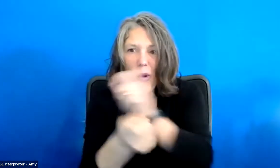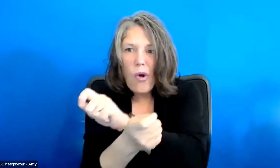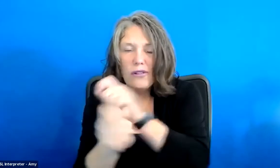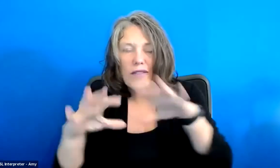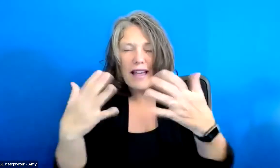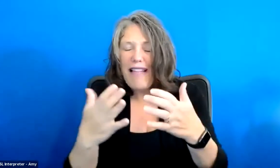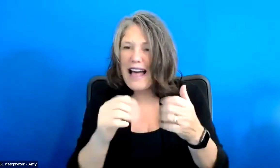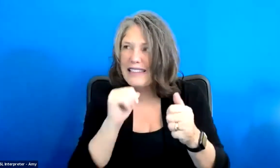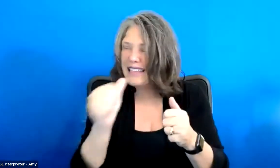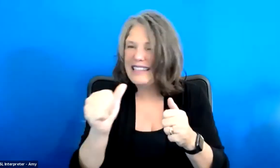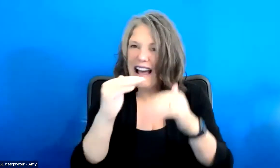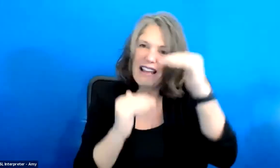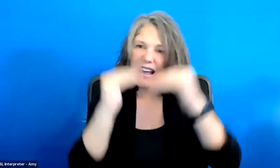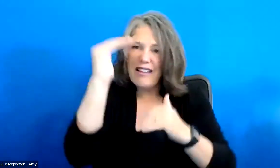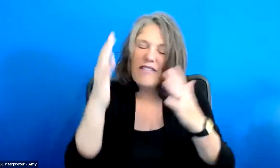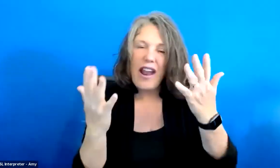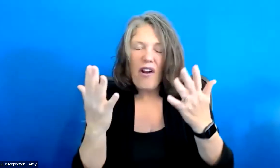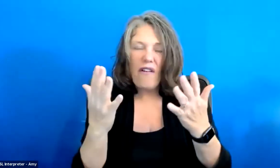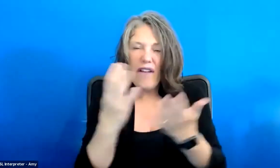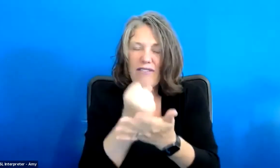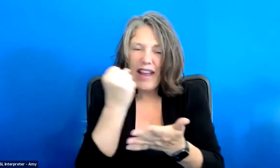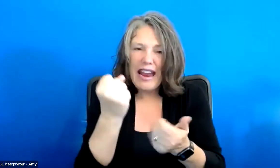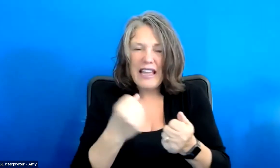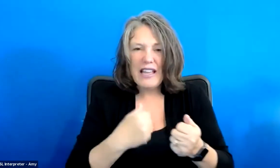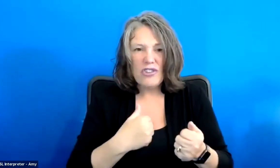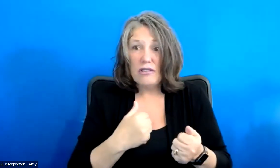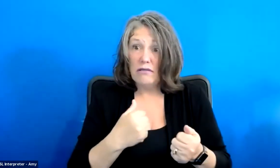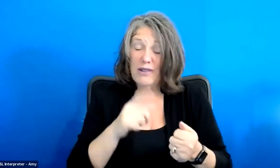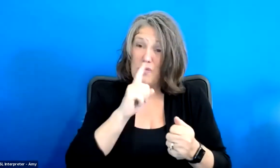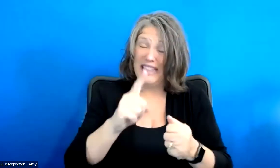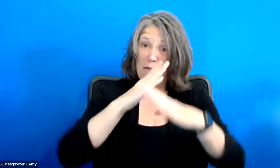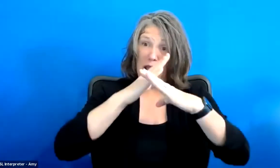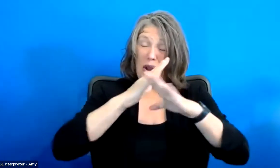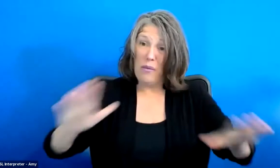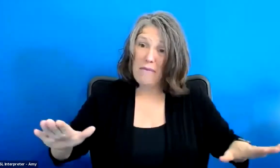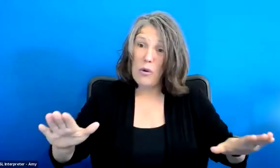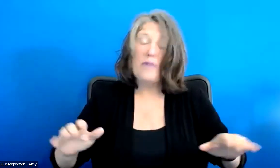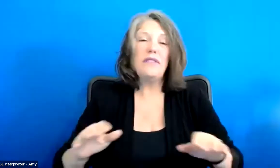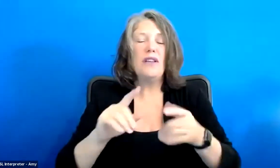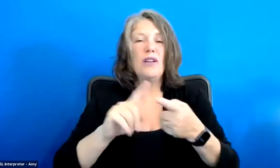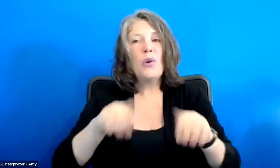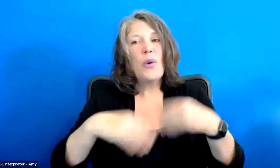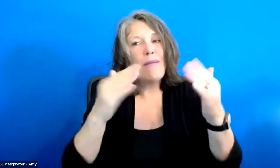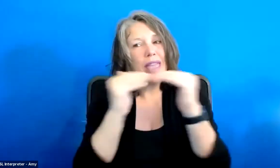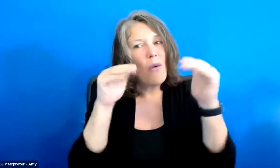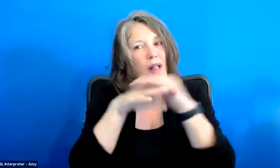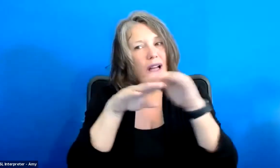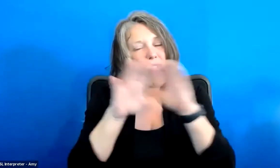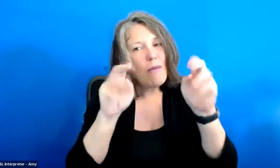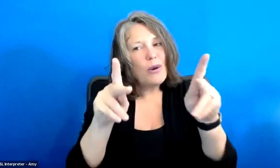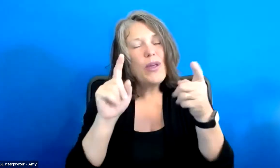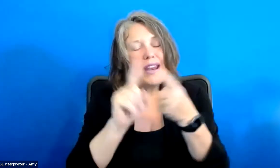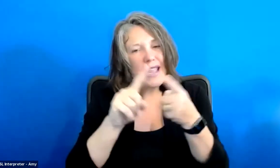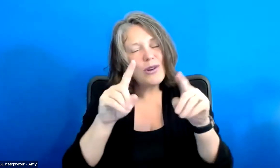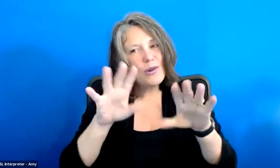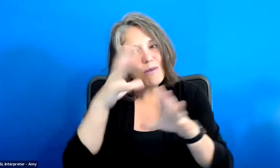advantage, actually removes, removes barriers to give me an equal opportunity to participate in